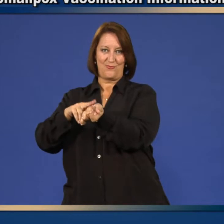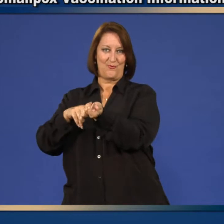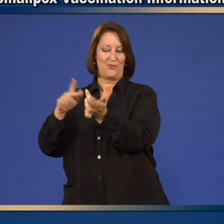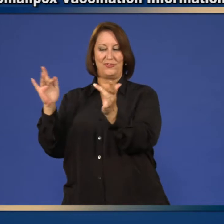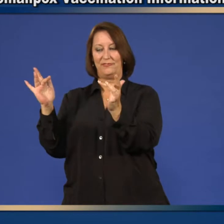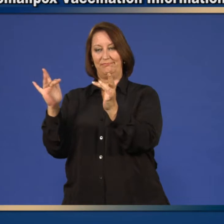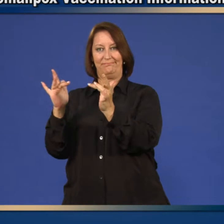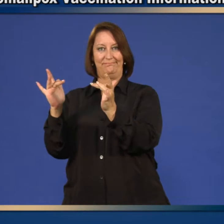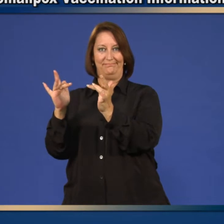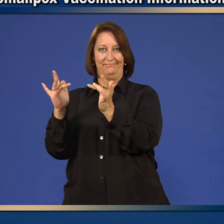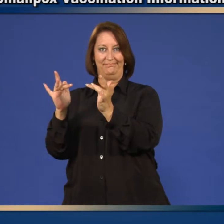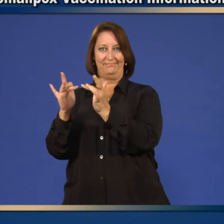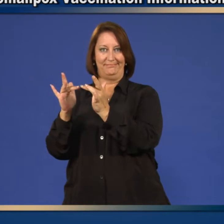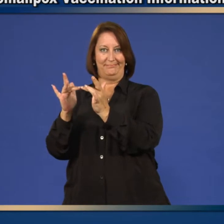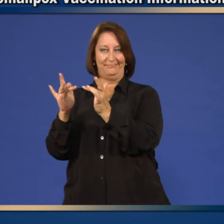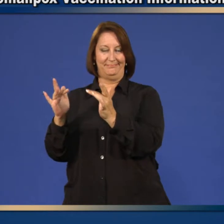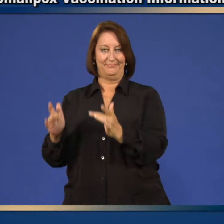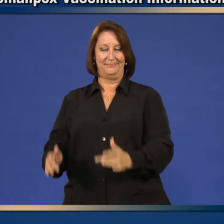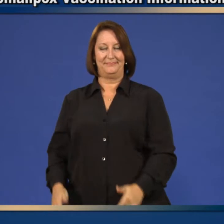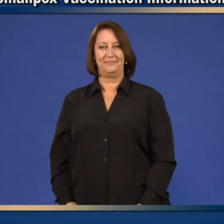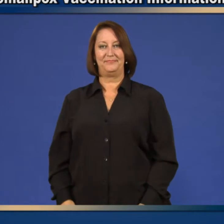to occur in the healthcare setting.